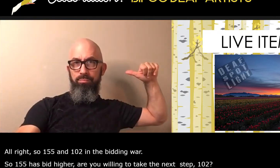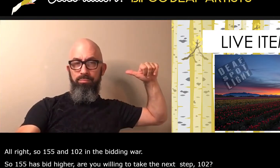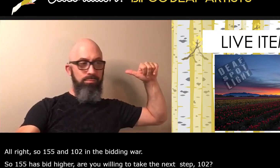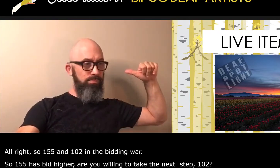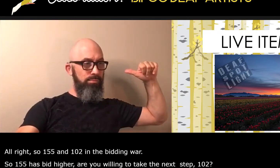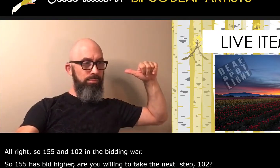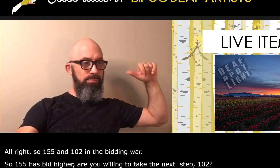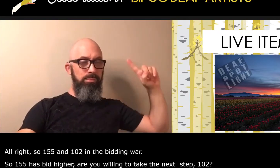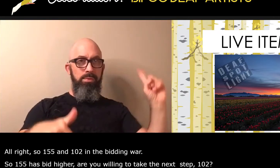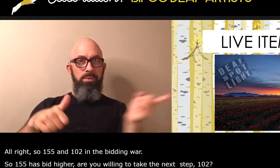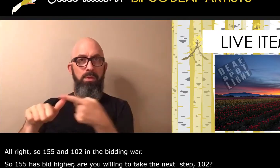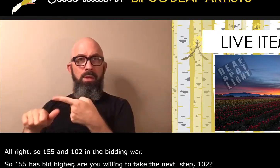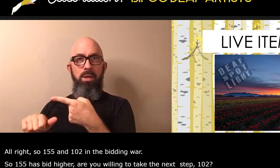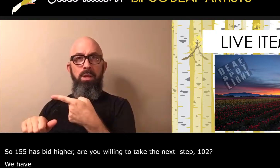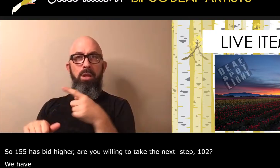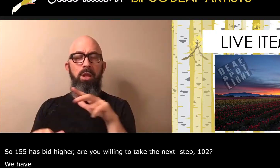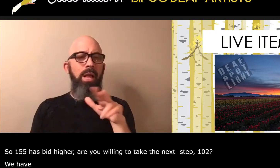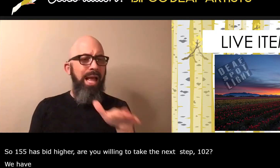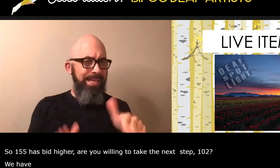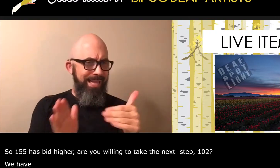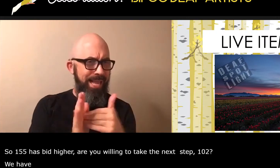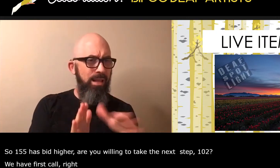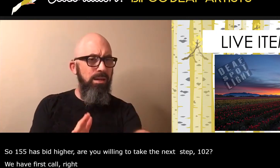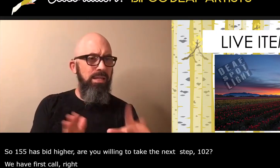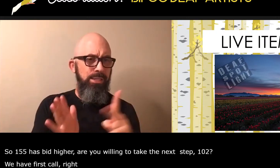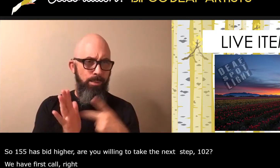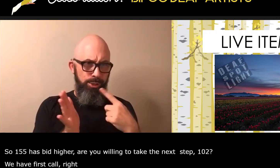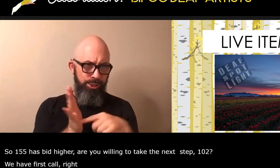We have first call right now.